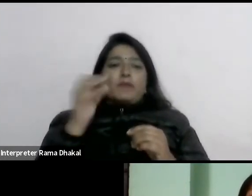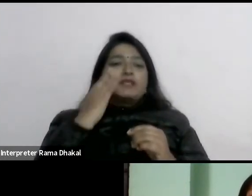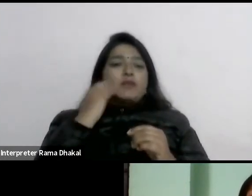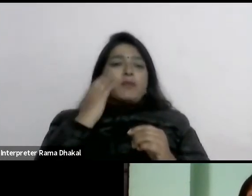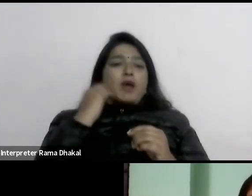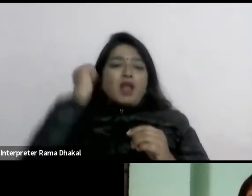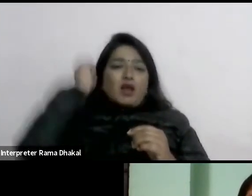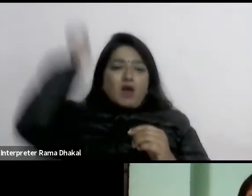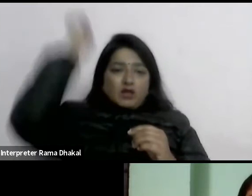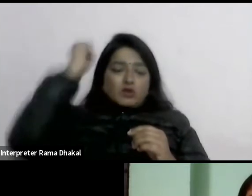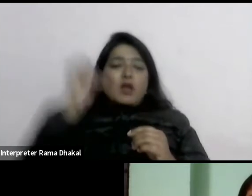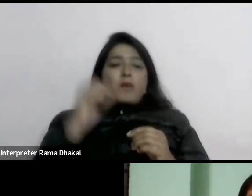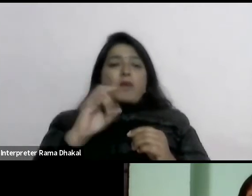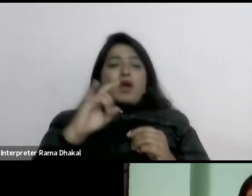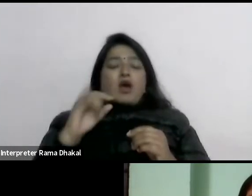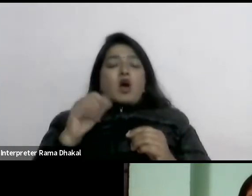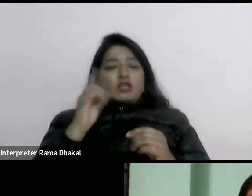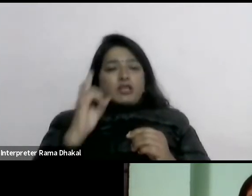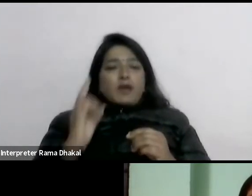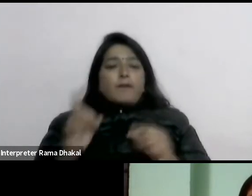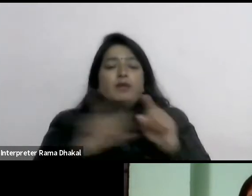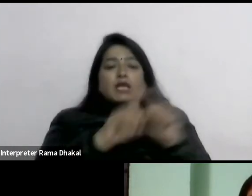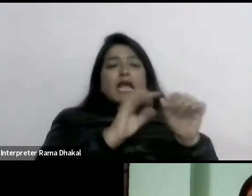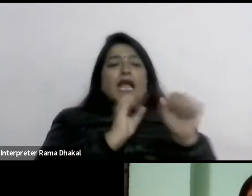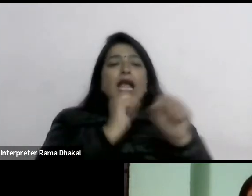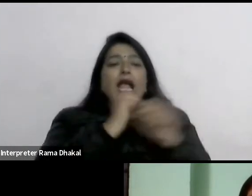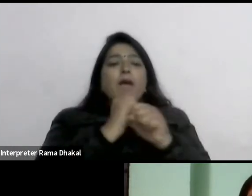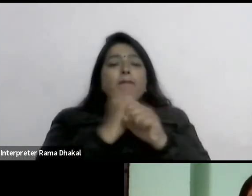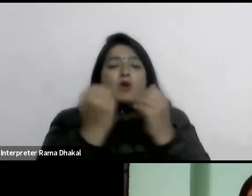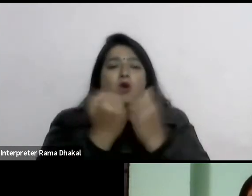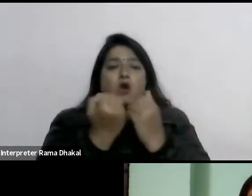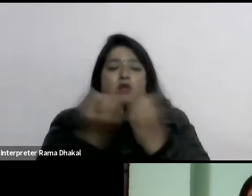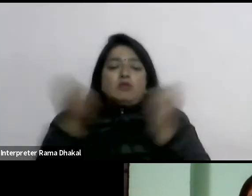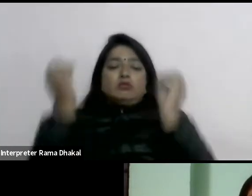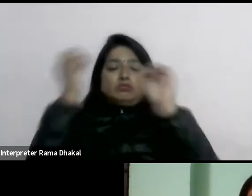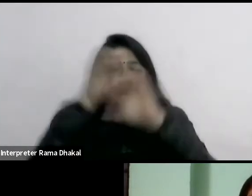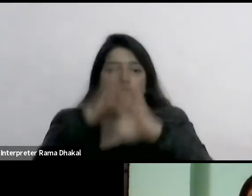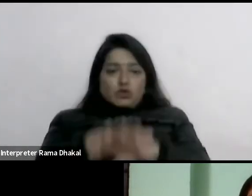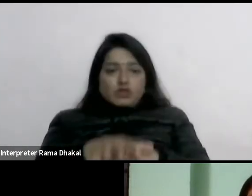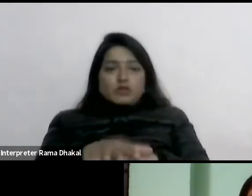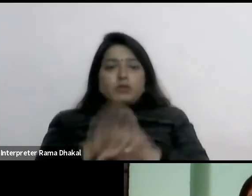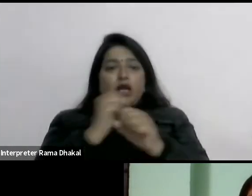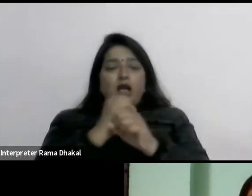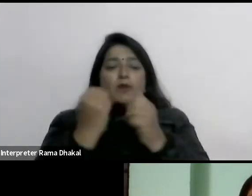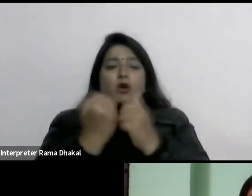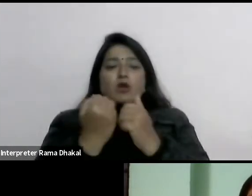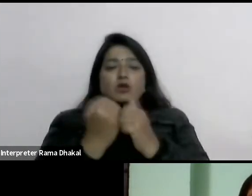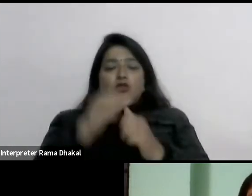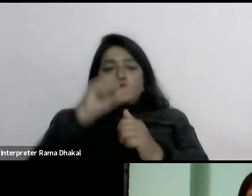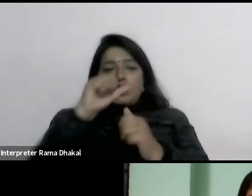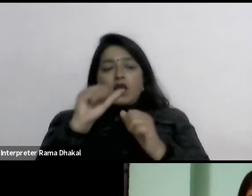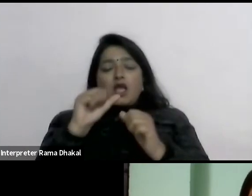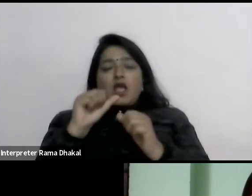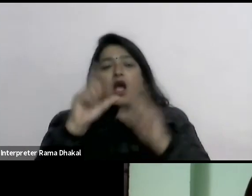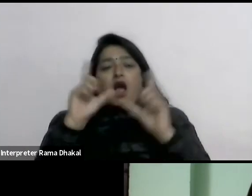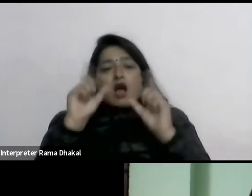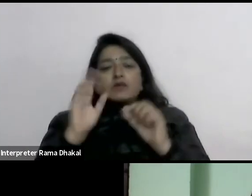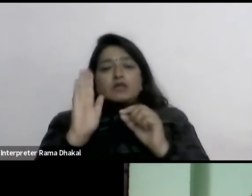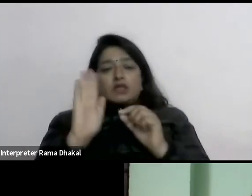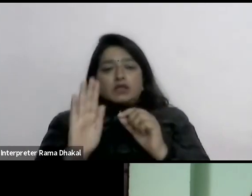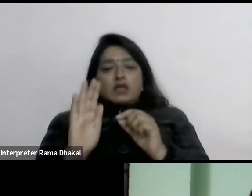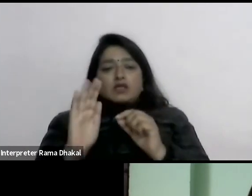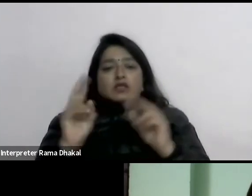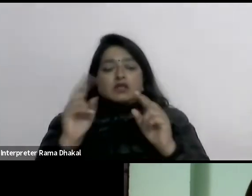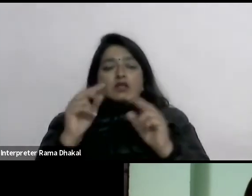movement that is more democratic and inclusive in putting its views forward and lobbying